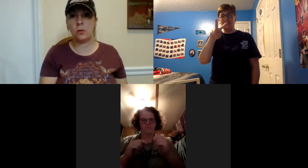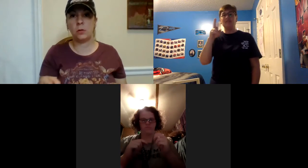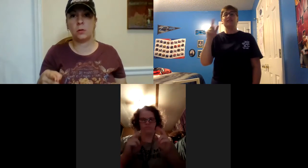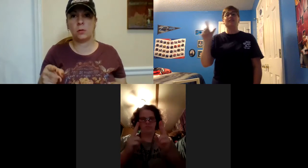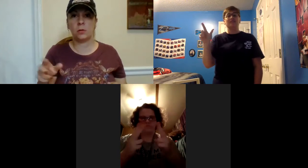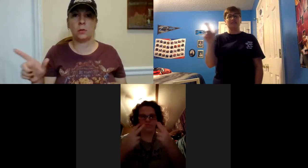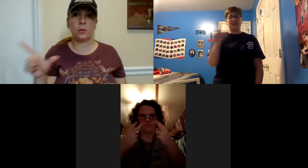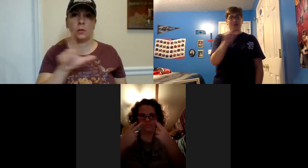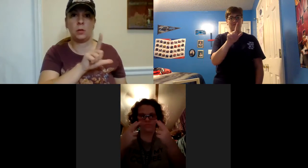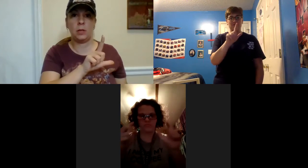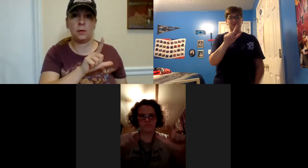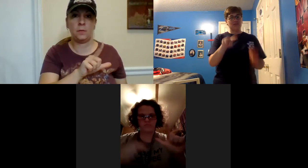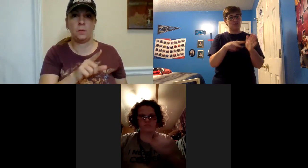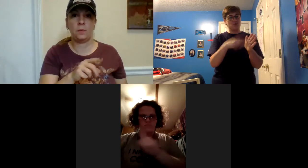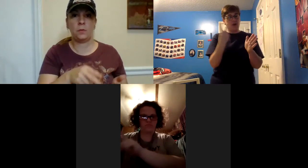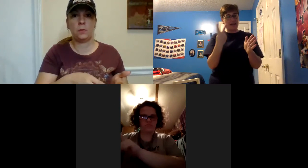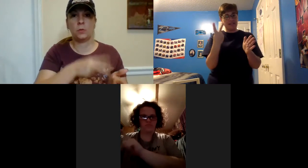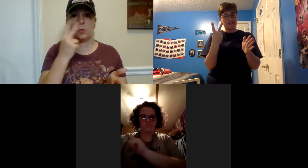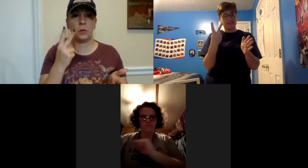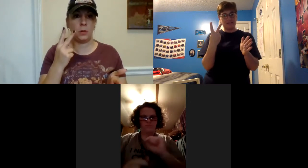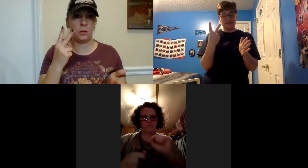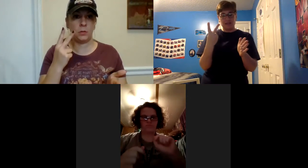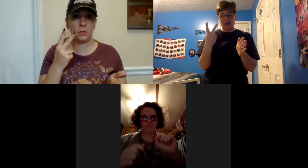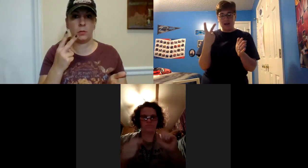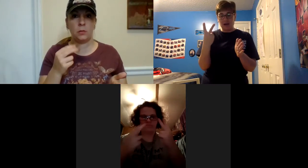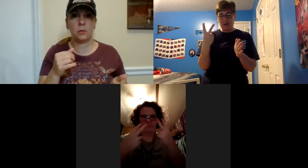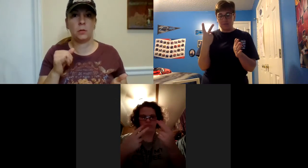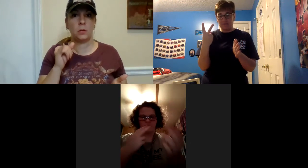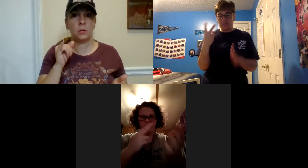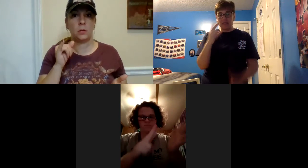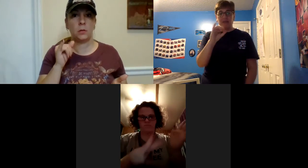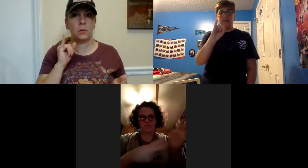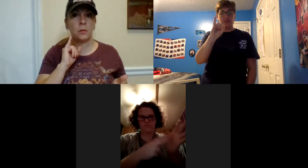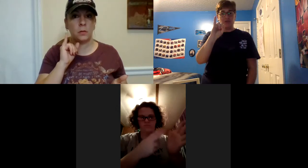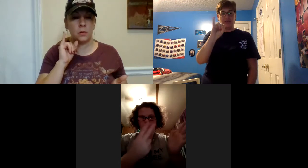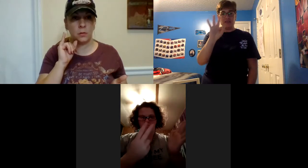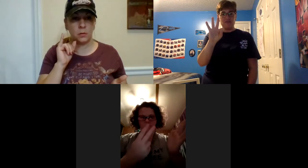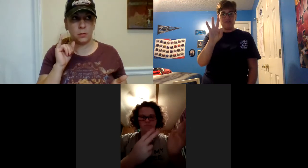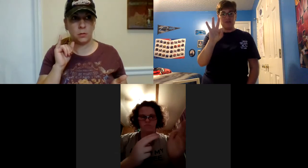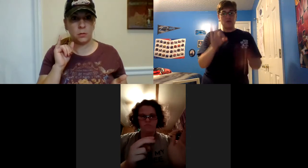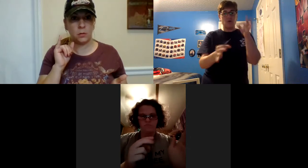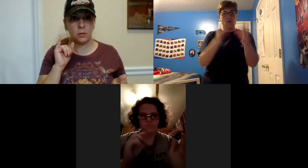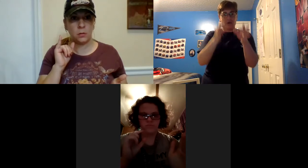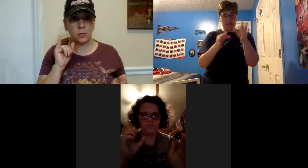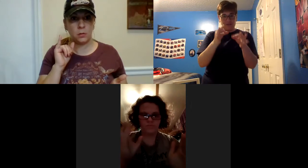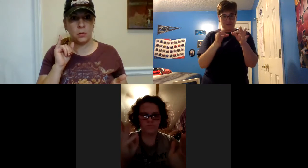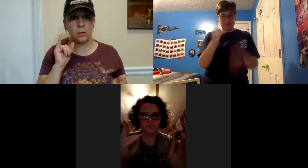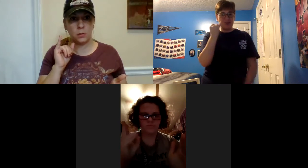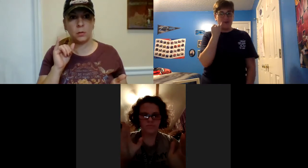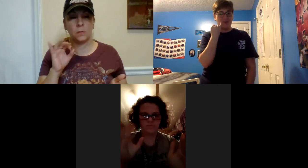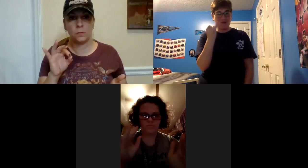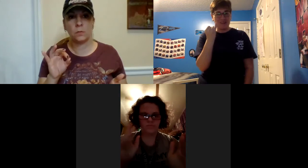look left twice. You can do if